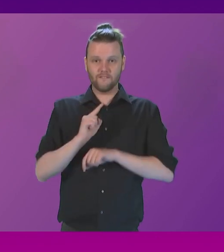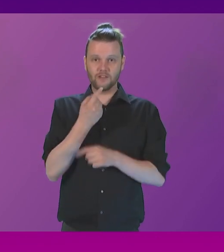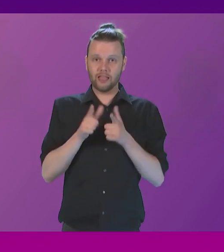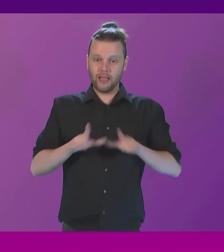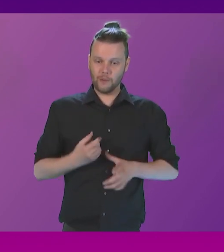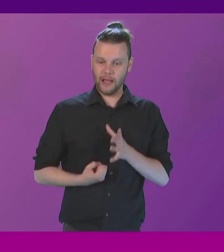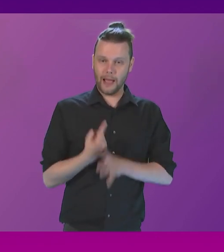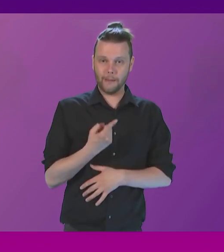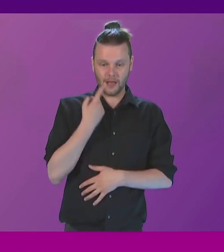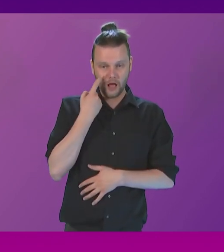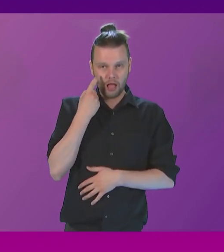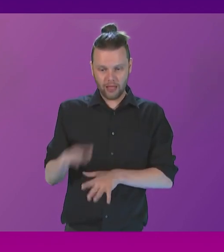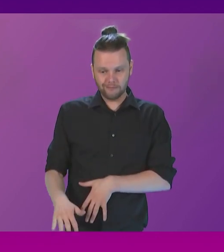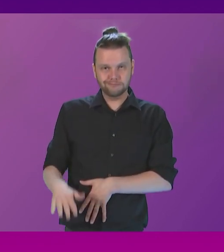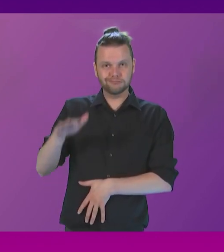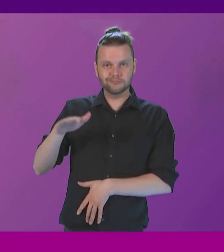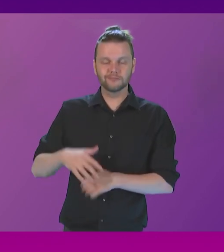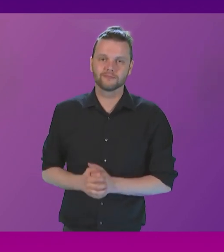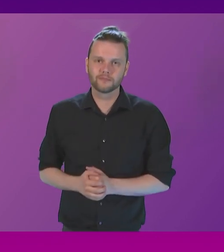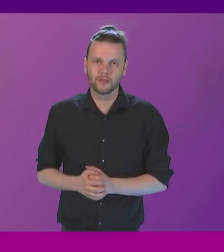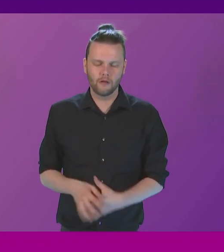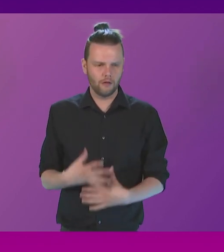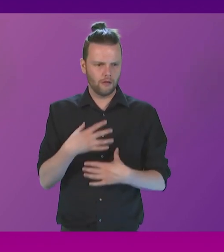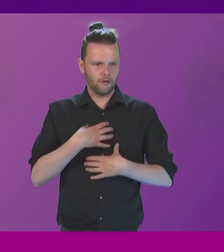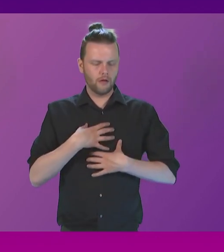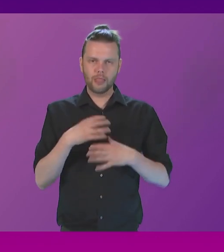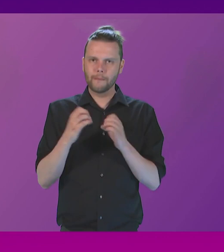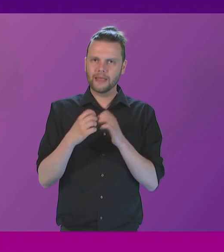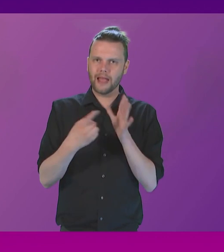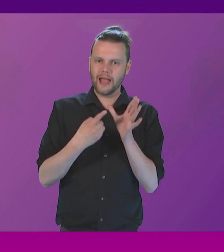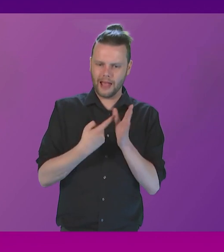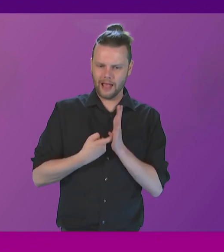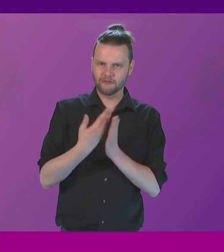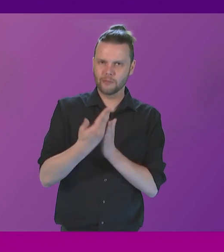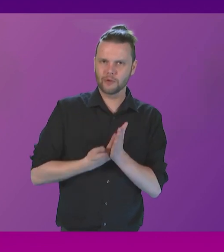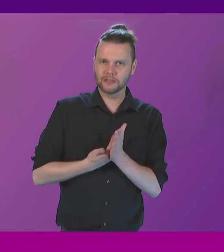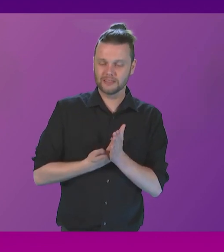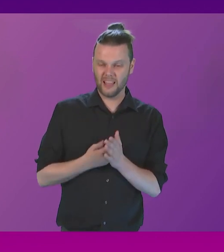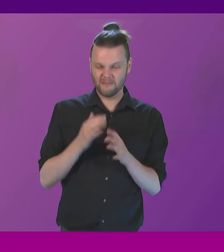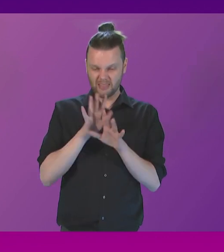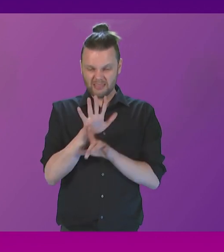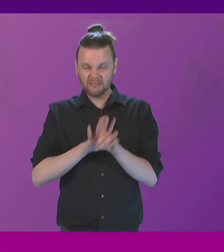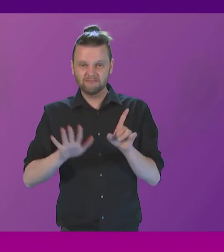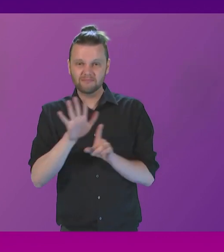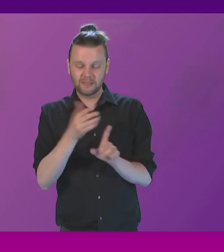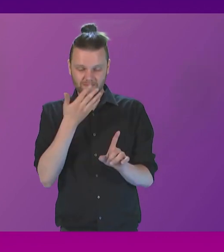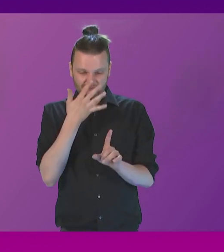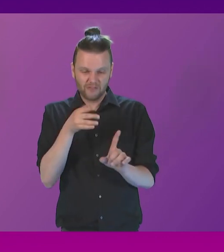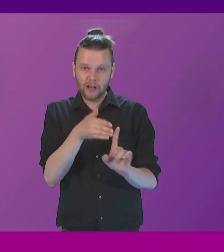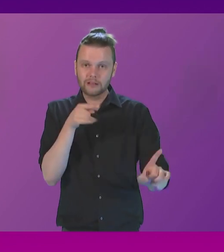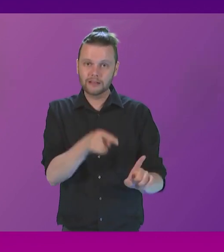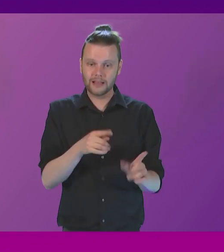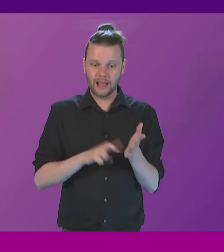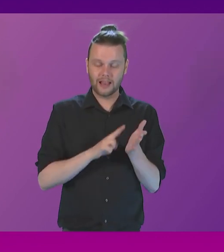occur in the early years. Shockingly, the BAA report reveals that the average age of identification of deafness in children